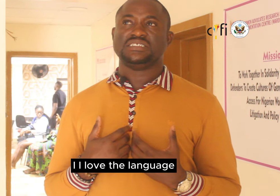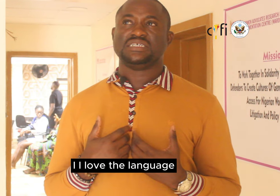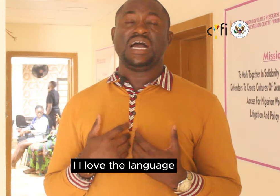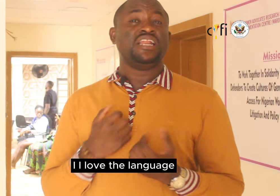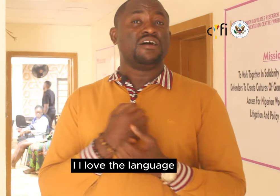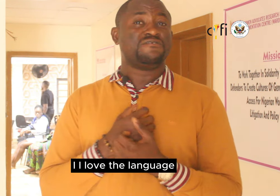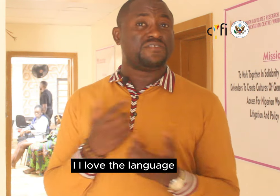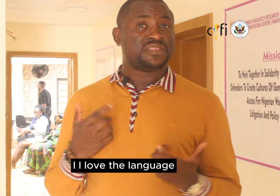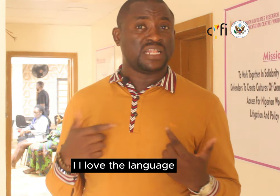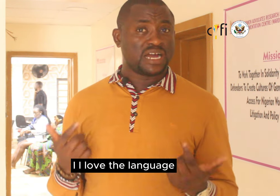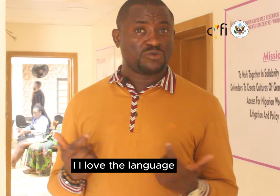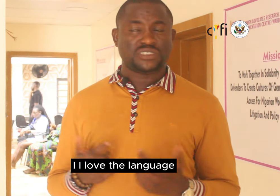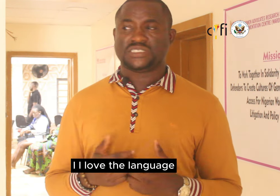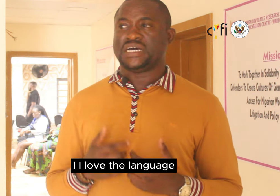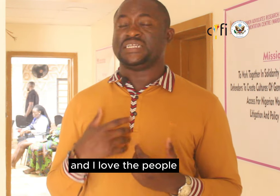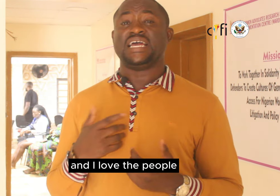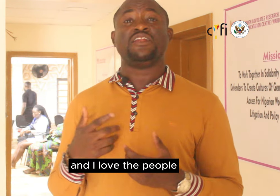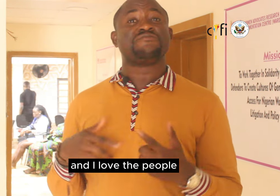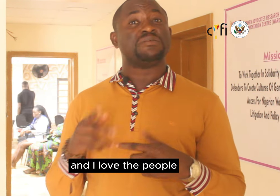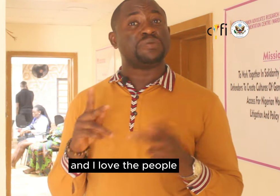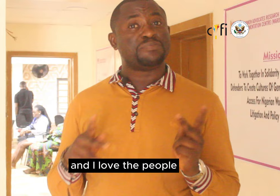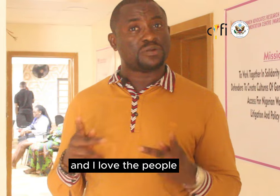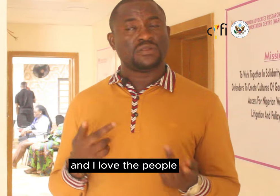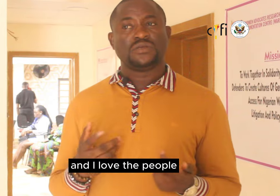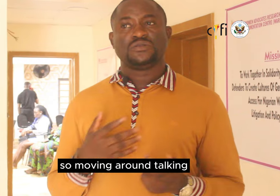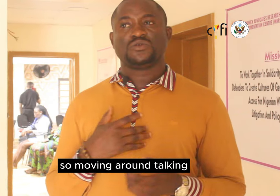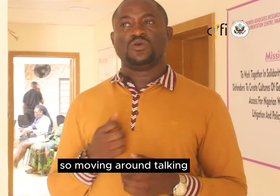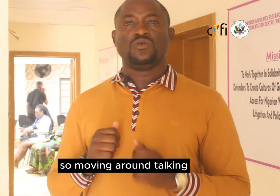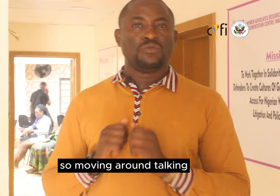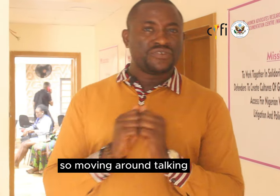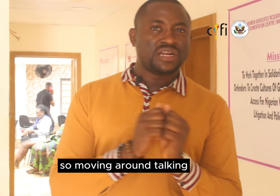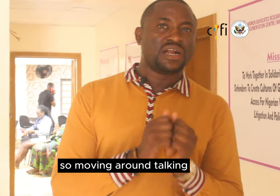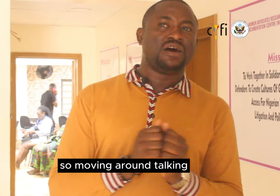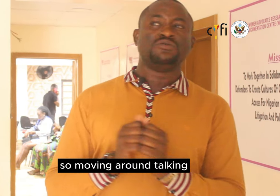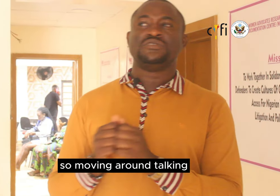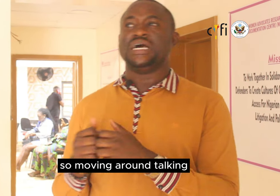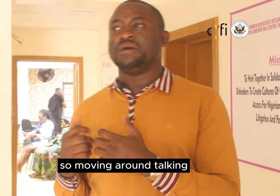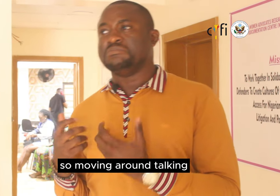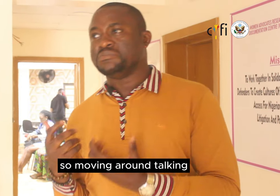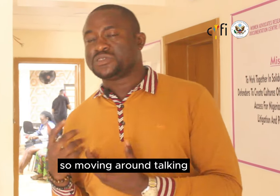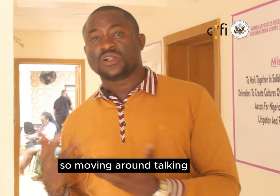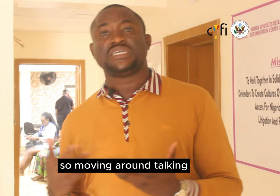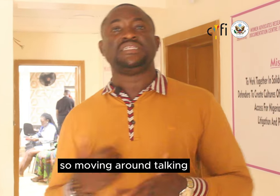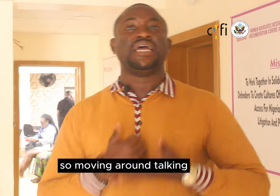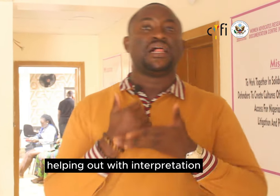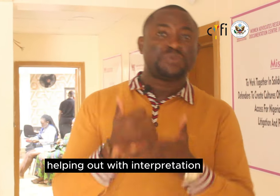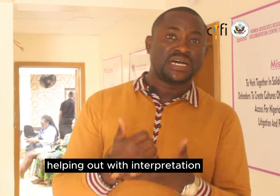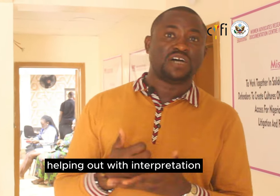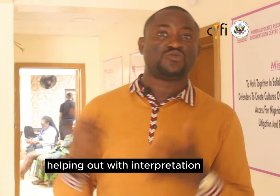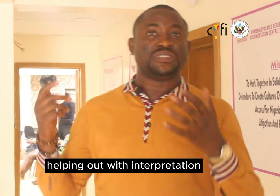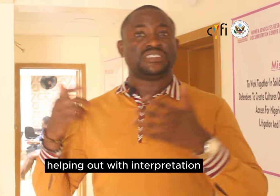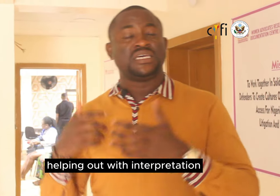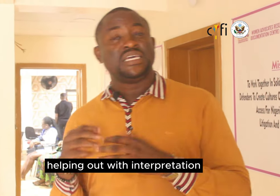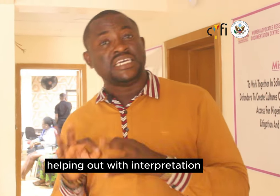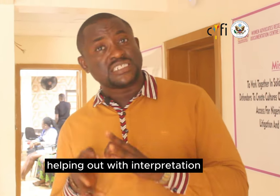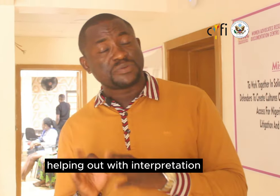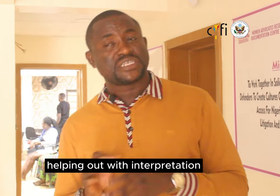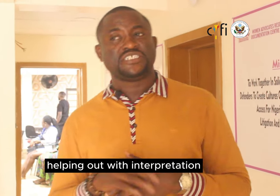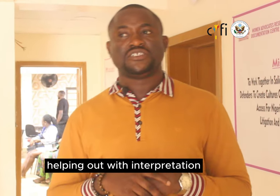I love the language and I love the people. So moving around, talking, helping out with interpretation,